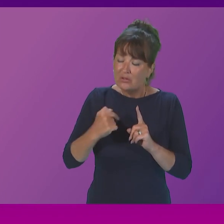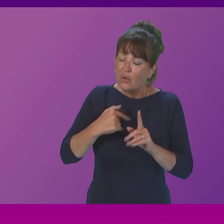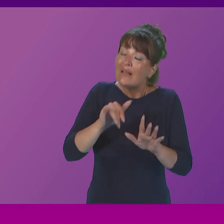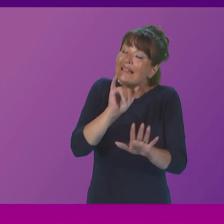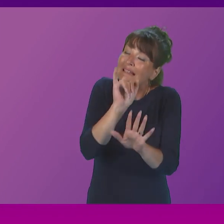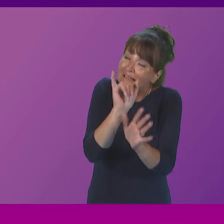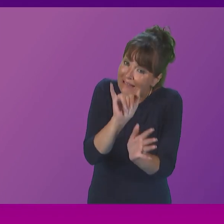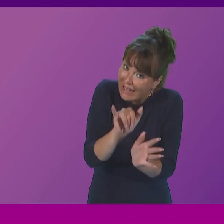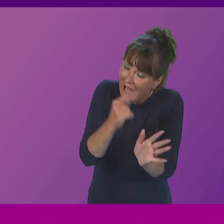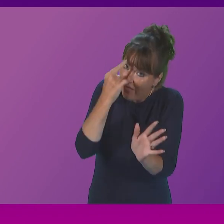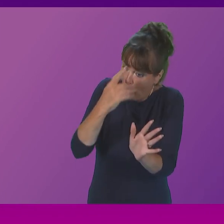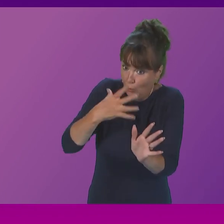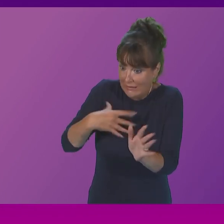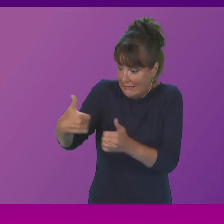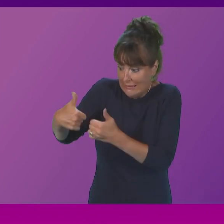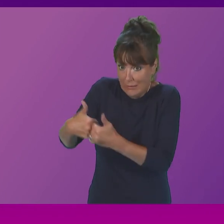mechanisms to get those around you